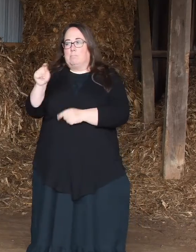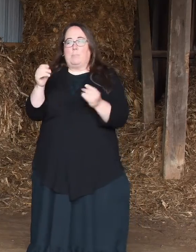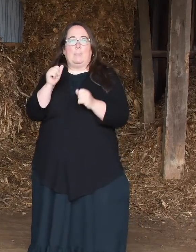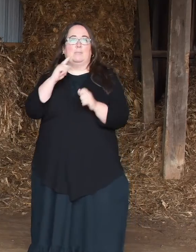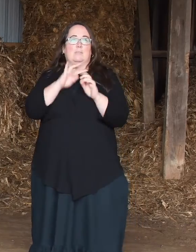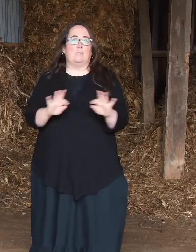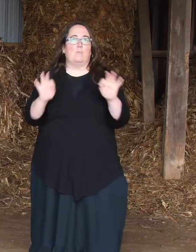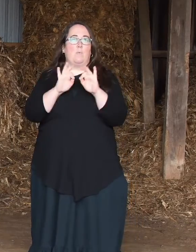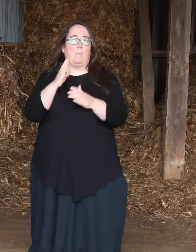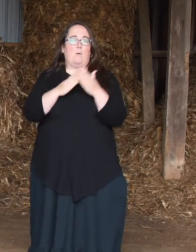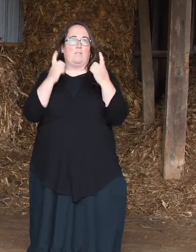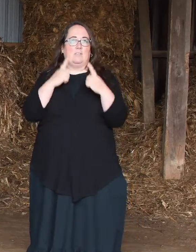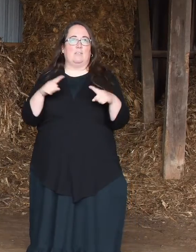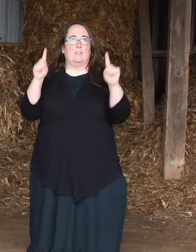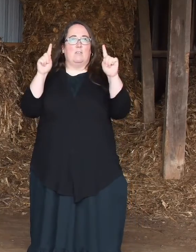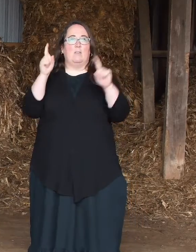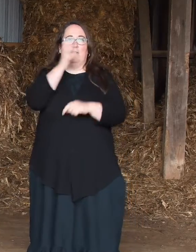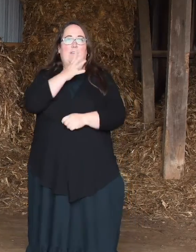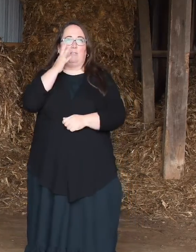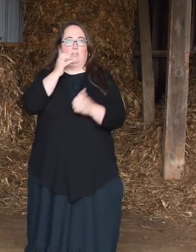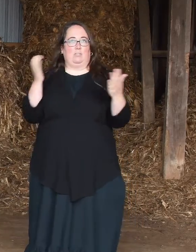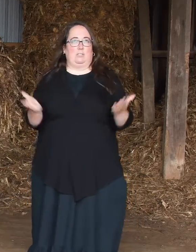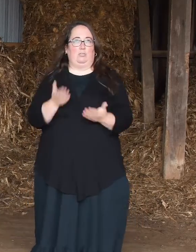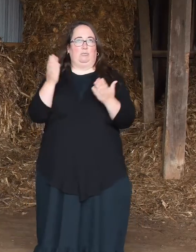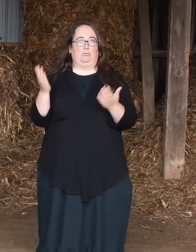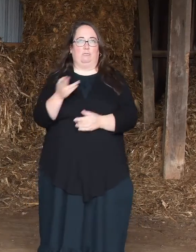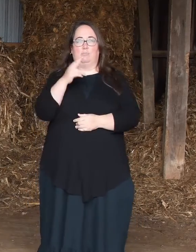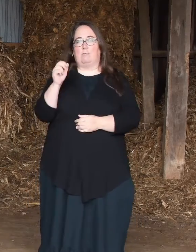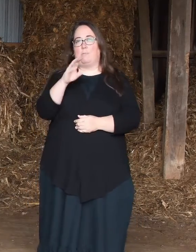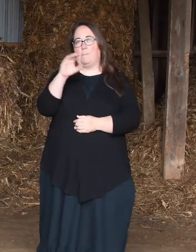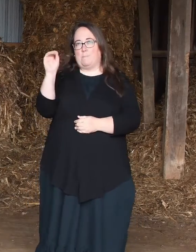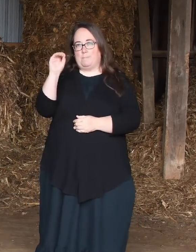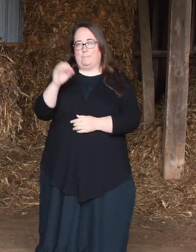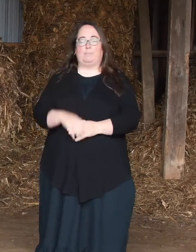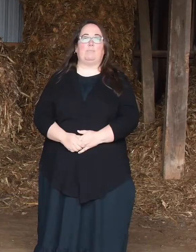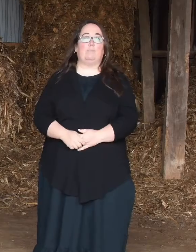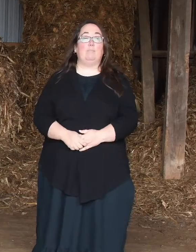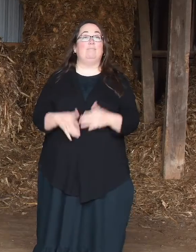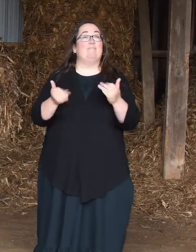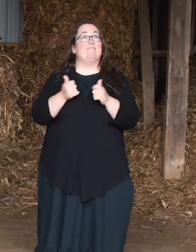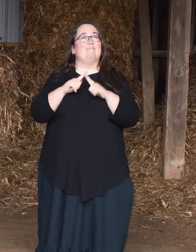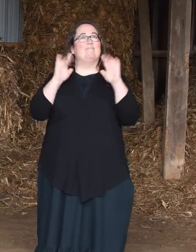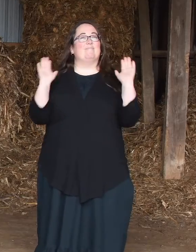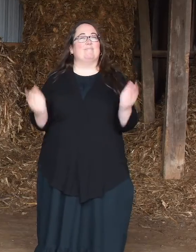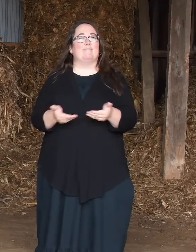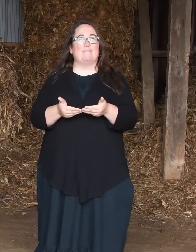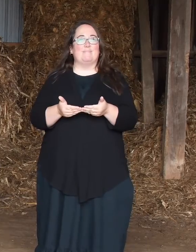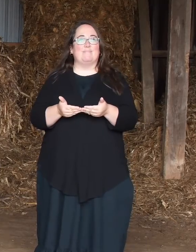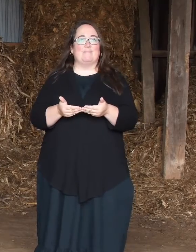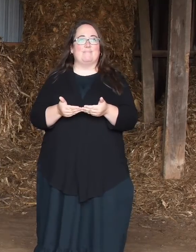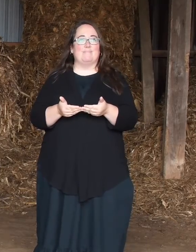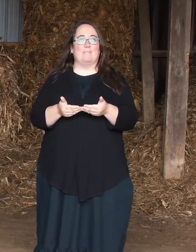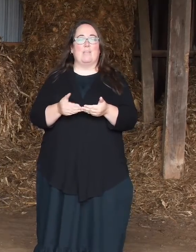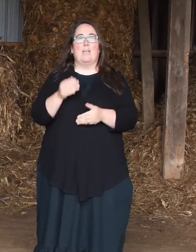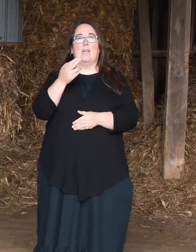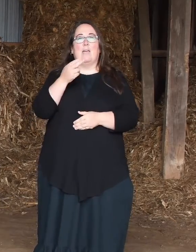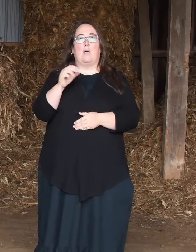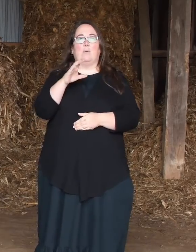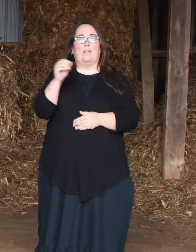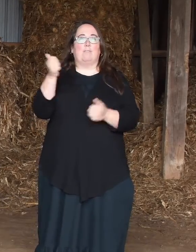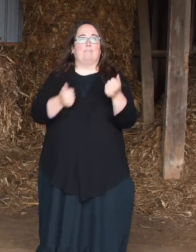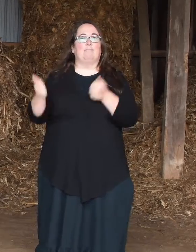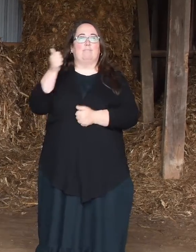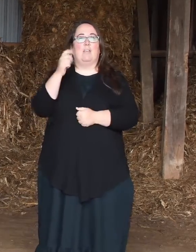part of the success of agriculture in Howard County. I would now like to introduce Howard County